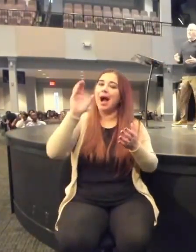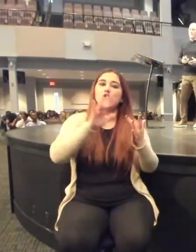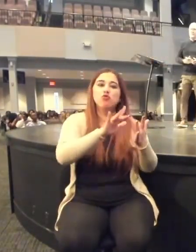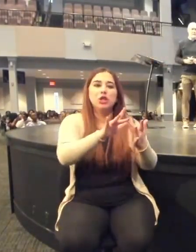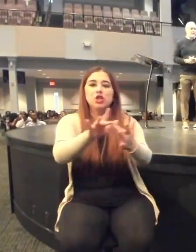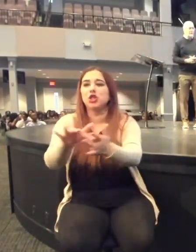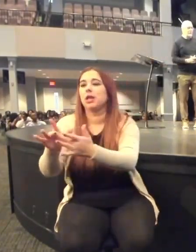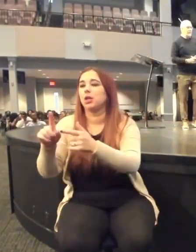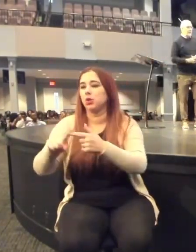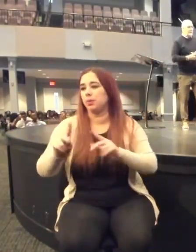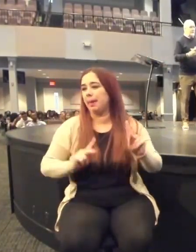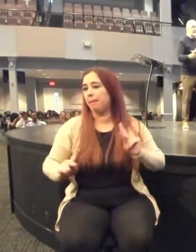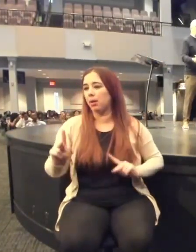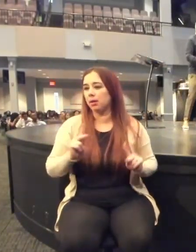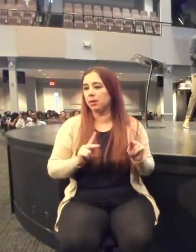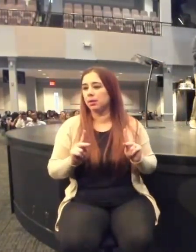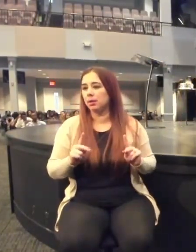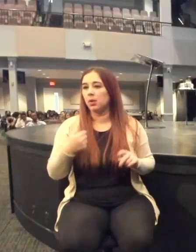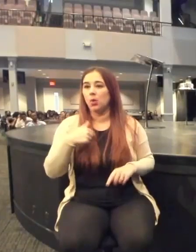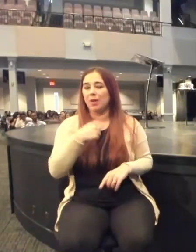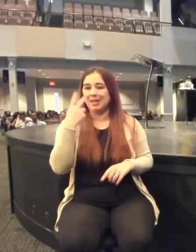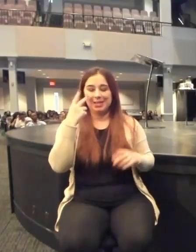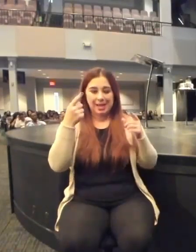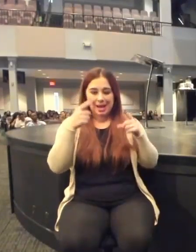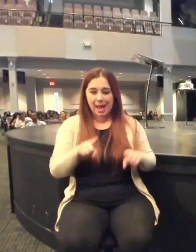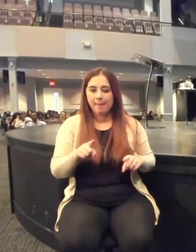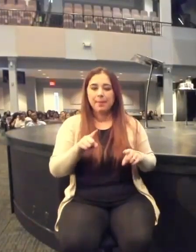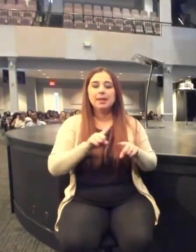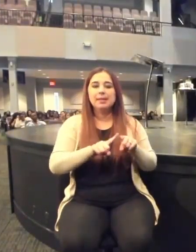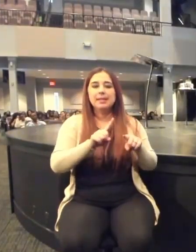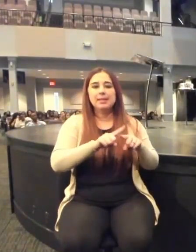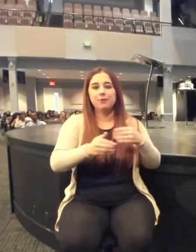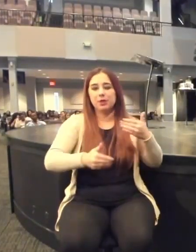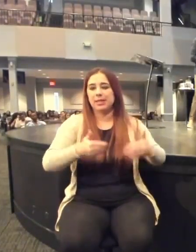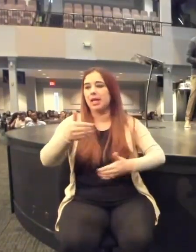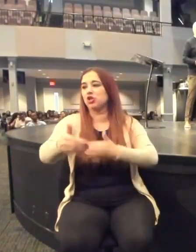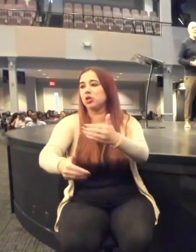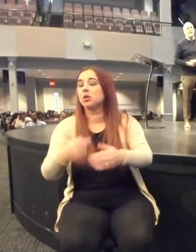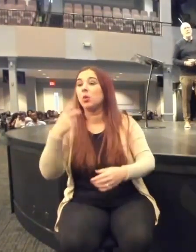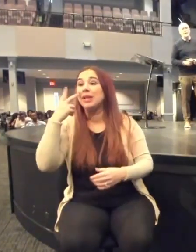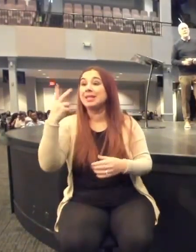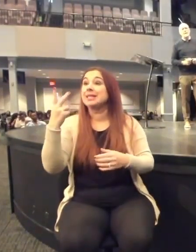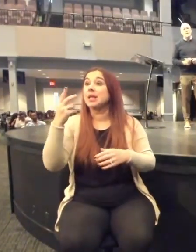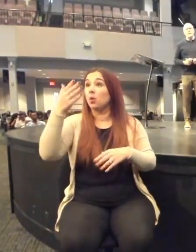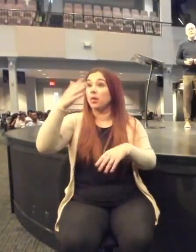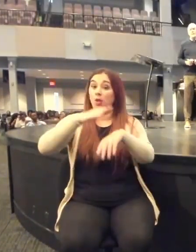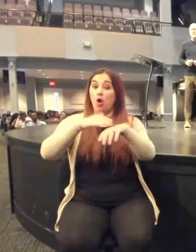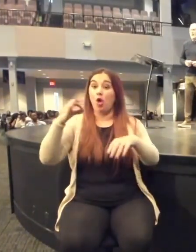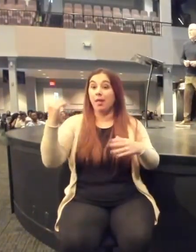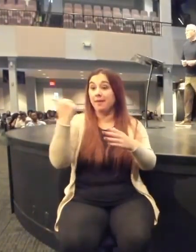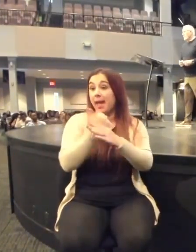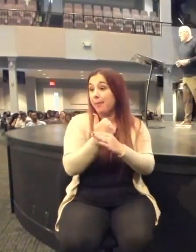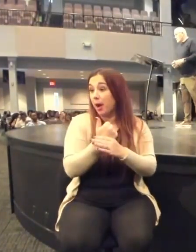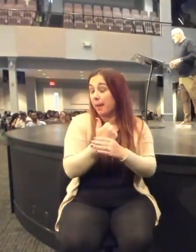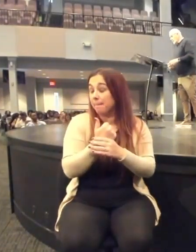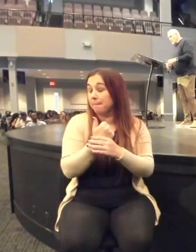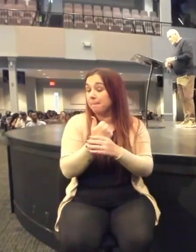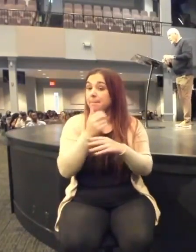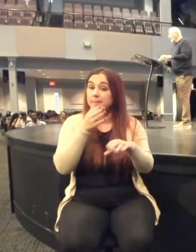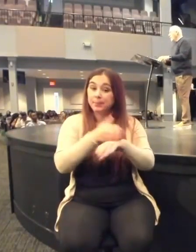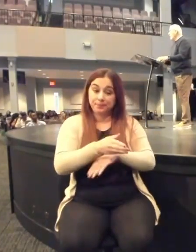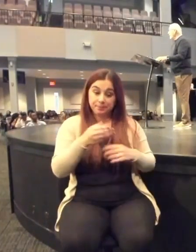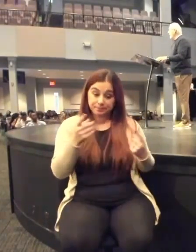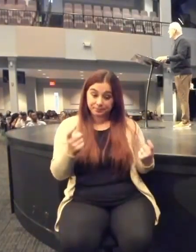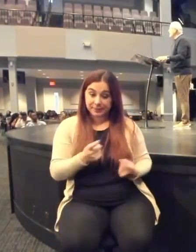people. We see it unfolding in stages. We see it with the call of Abraham. After the